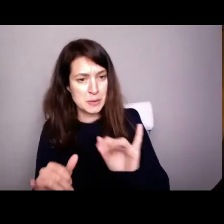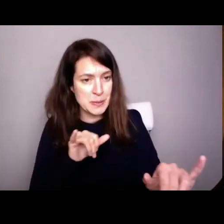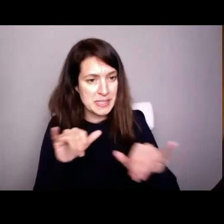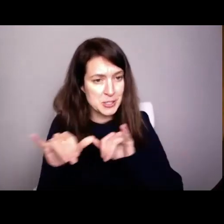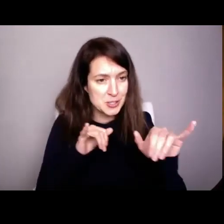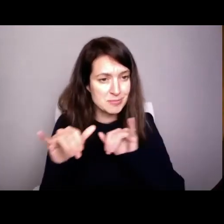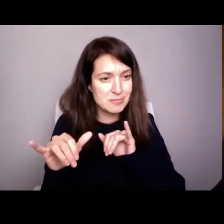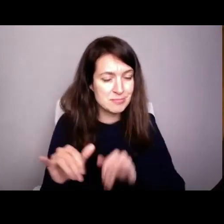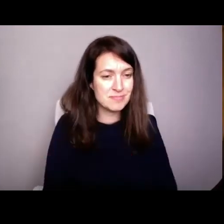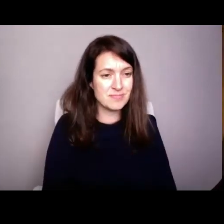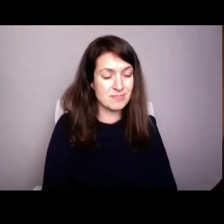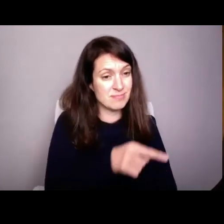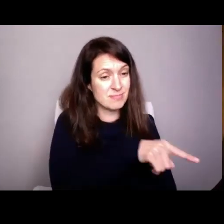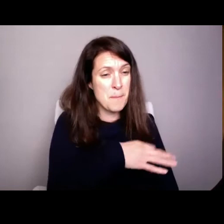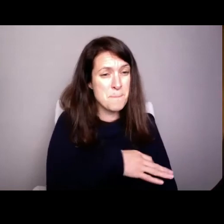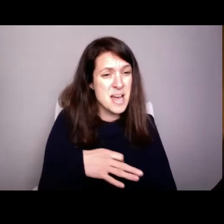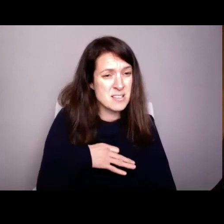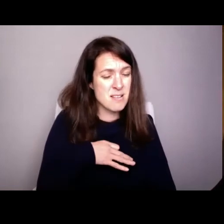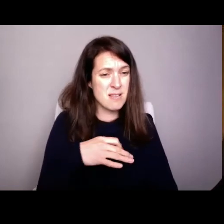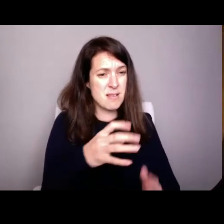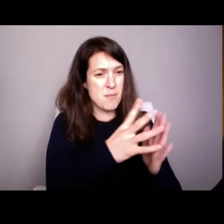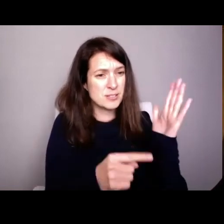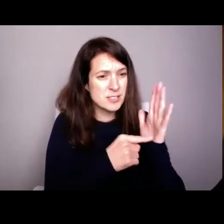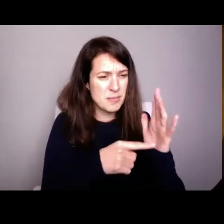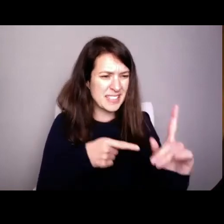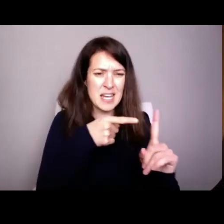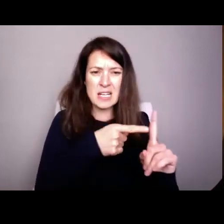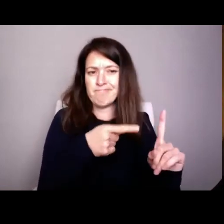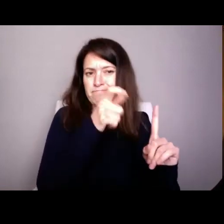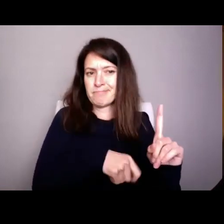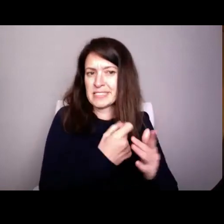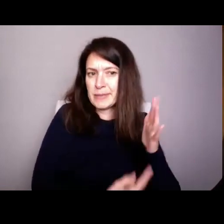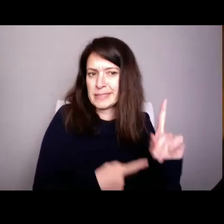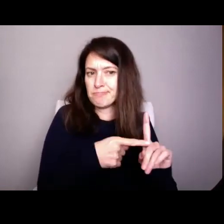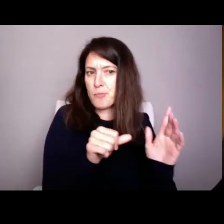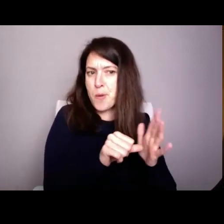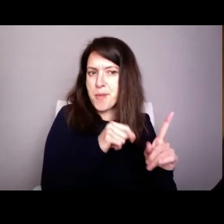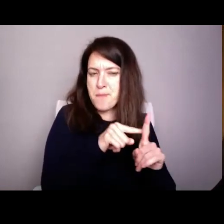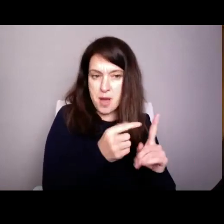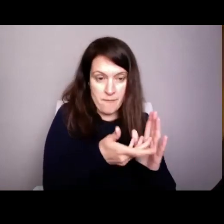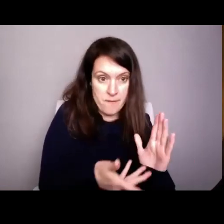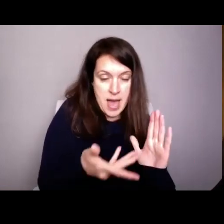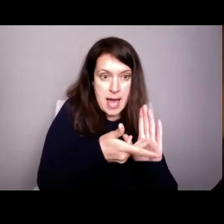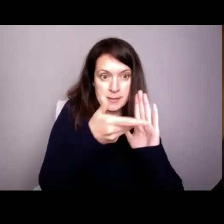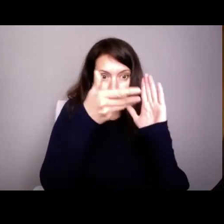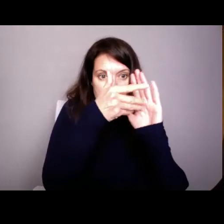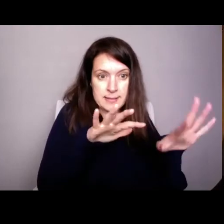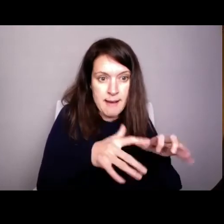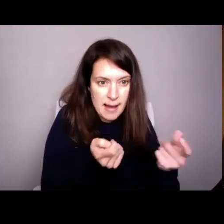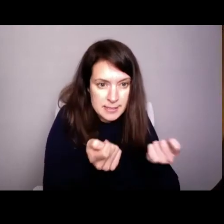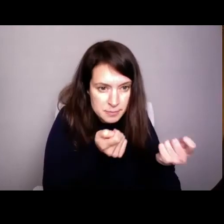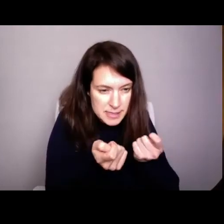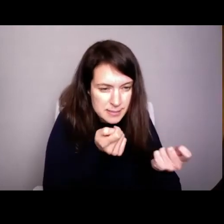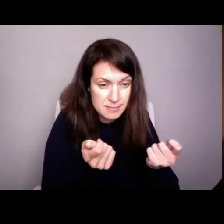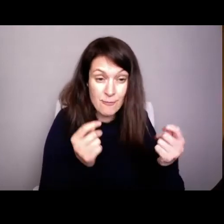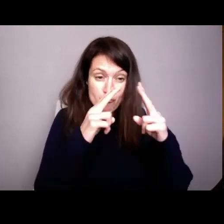increasing admin, and focusing on the individual student as the problem. There is research in disability studies that